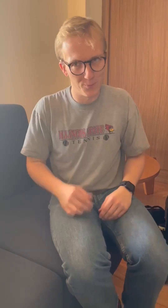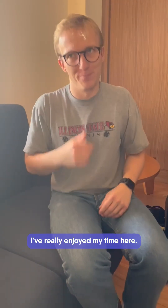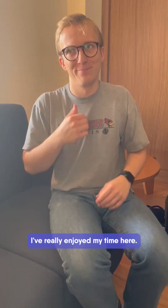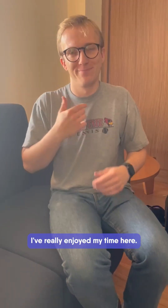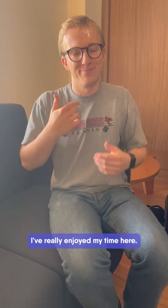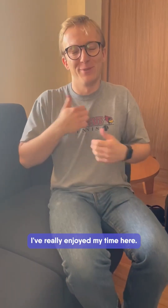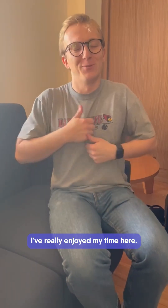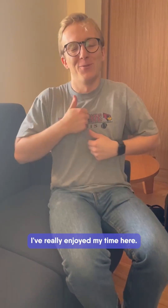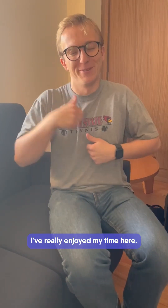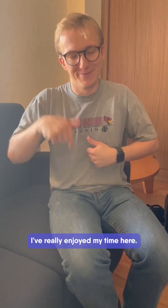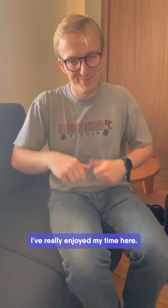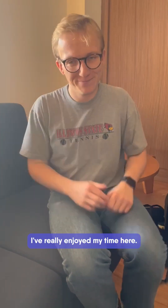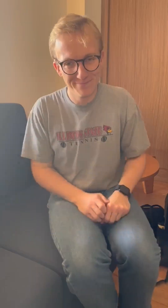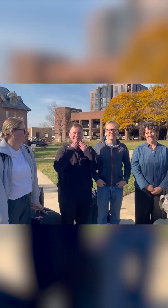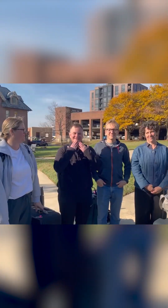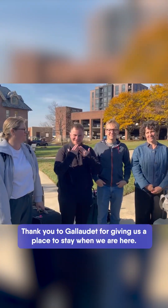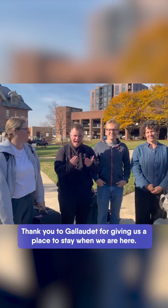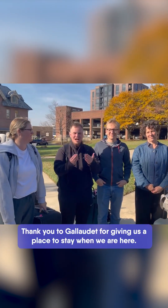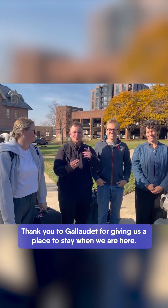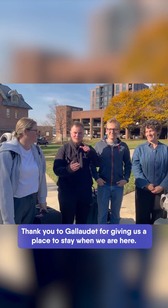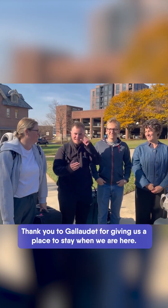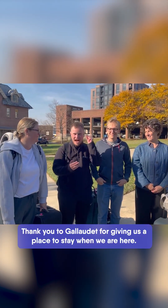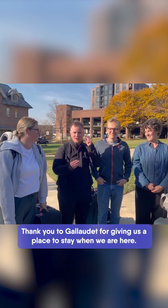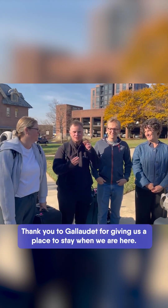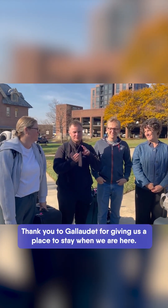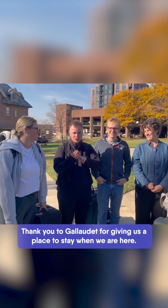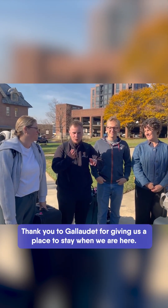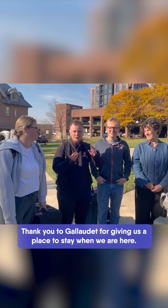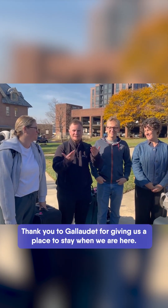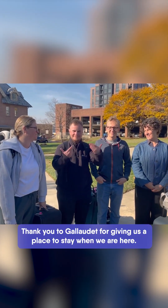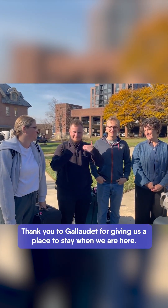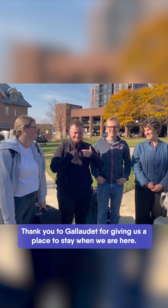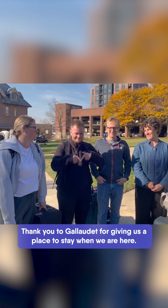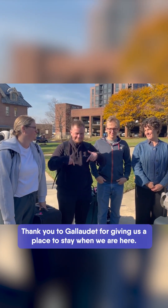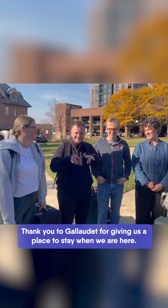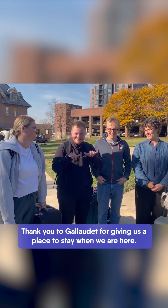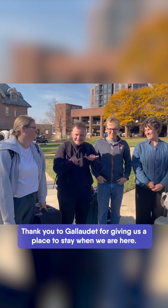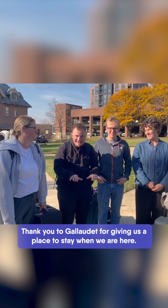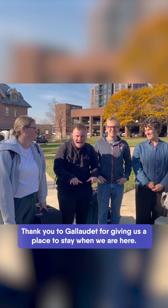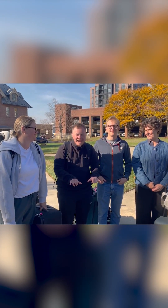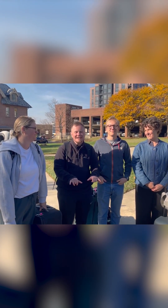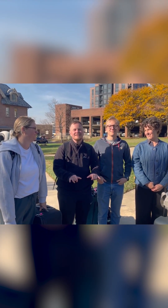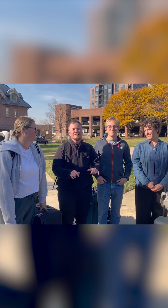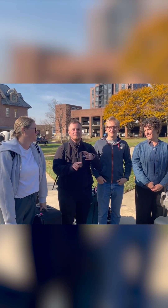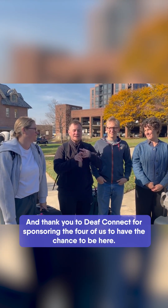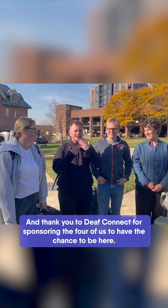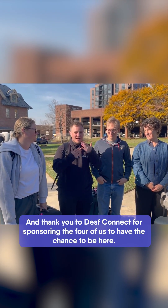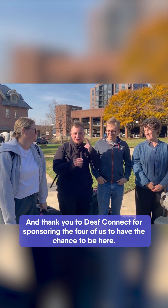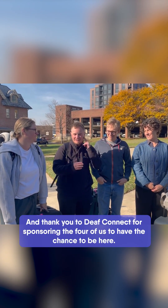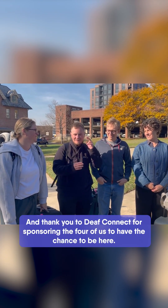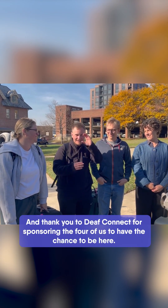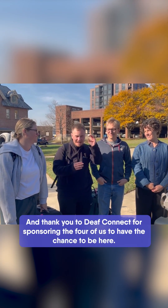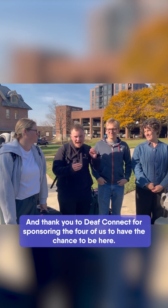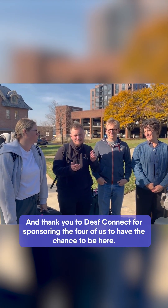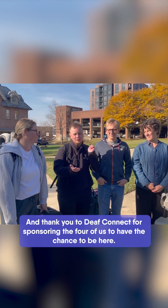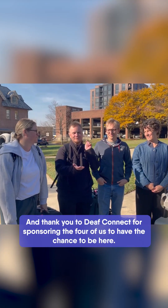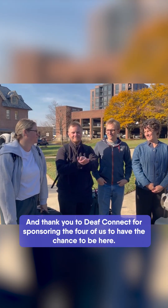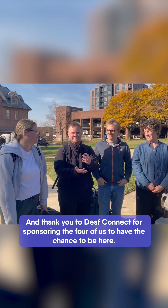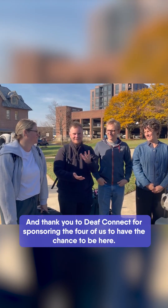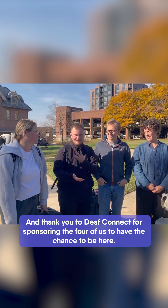I've really enjoyed my time here. Thank you to Gallaudet for giving us a place to stay when we are here. And thank you to Deaf Connect for sponsoring the four